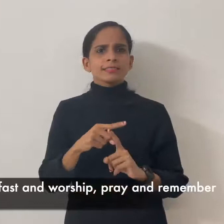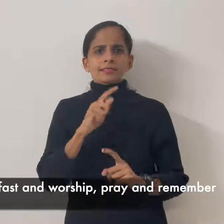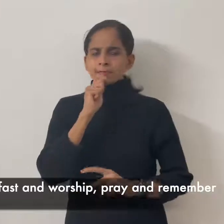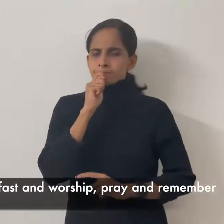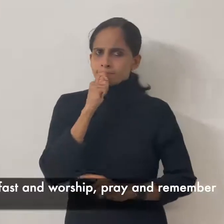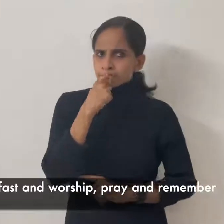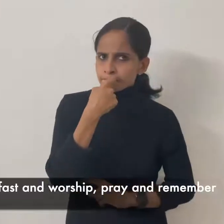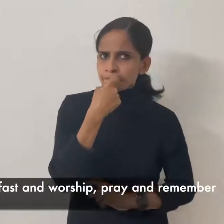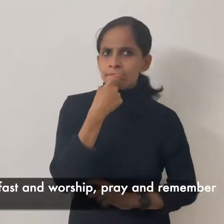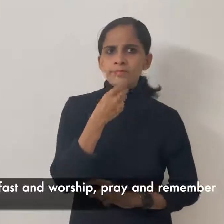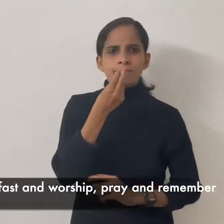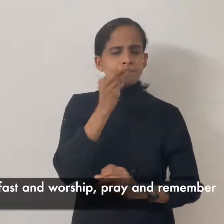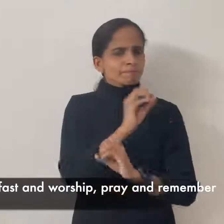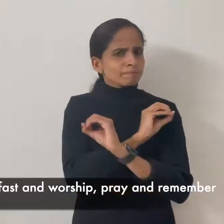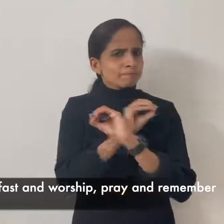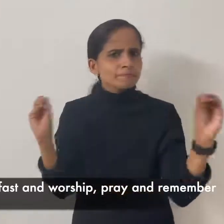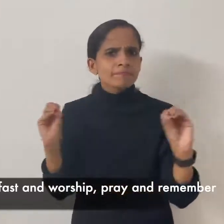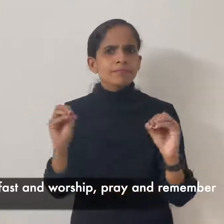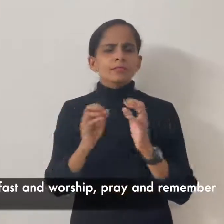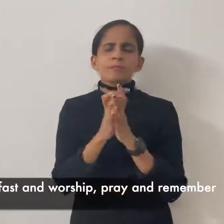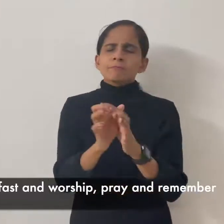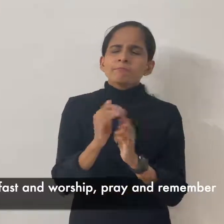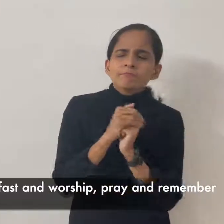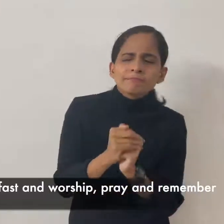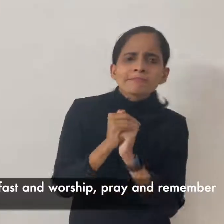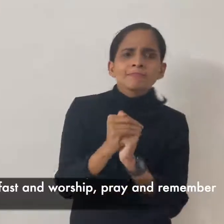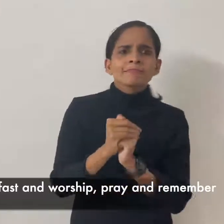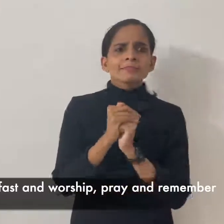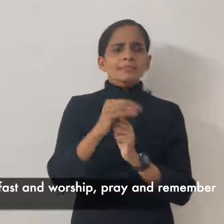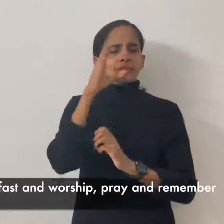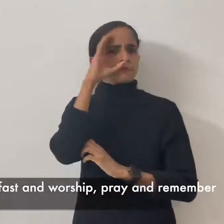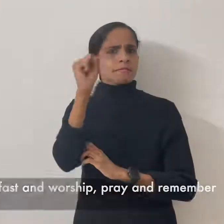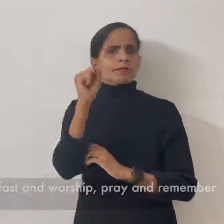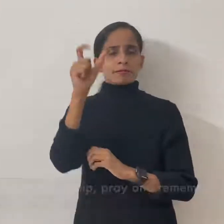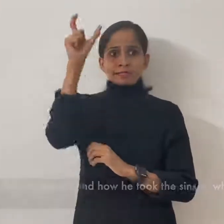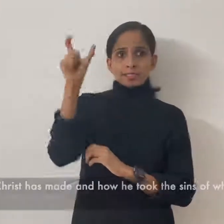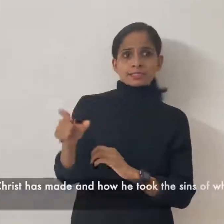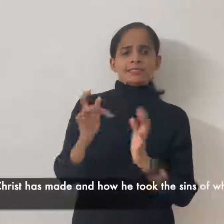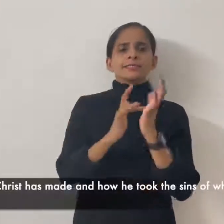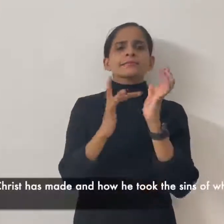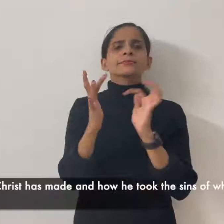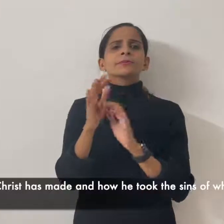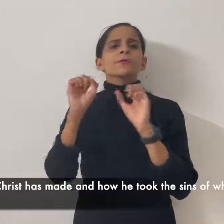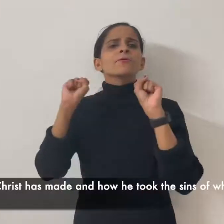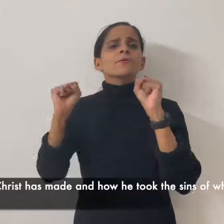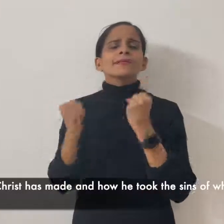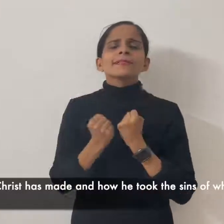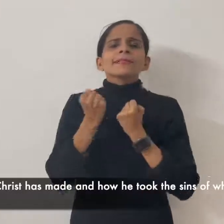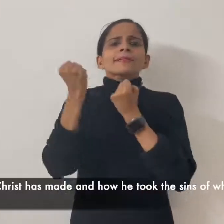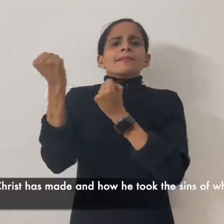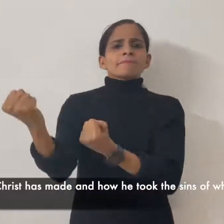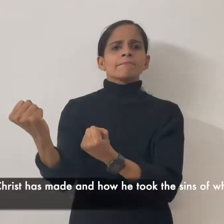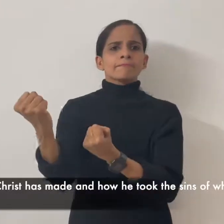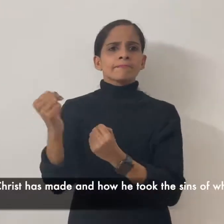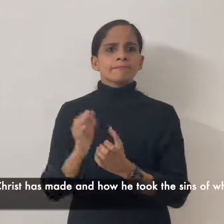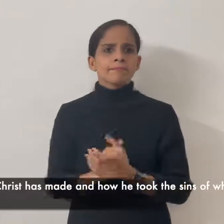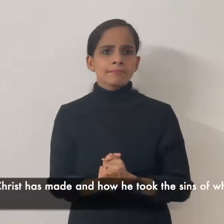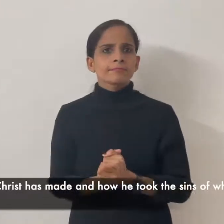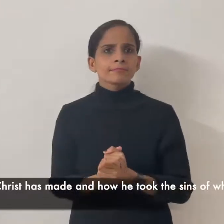worship and pray and remember the sacrifice that Jesus Christ